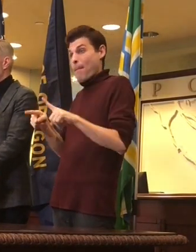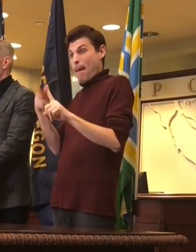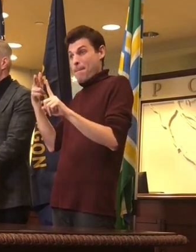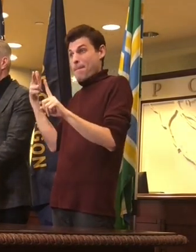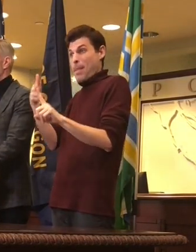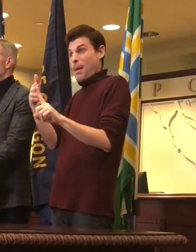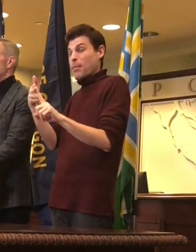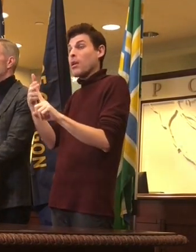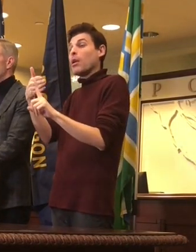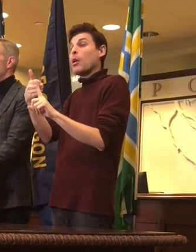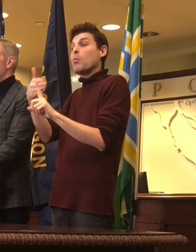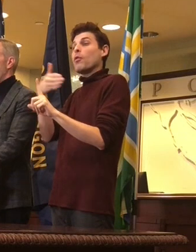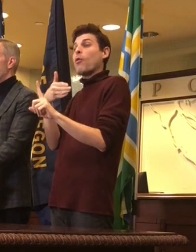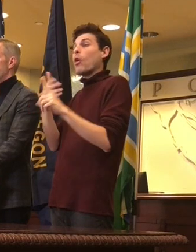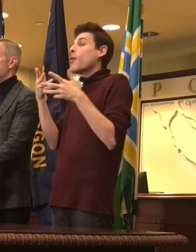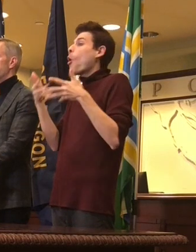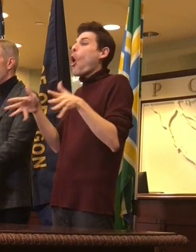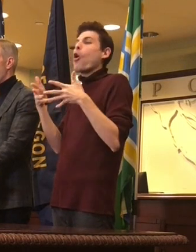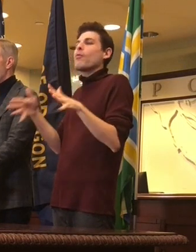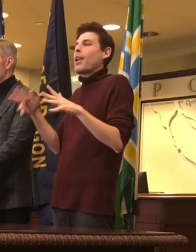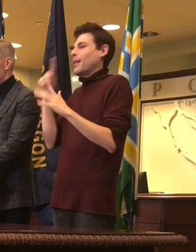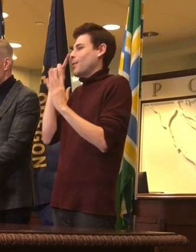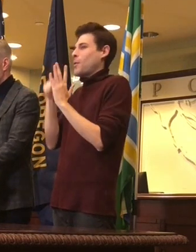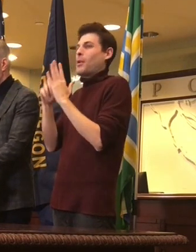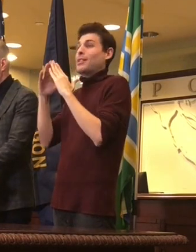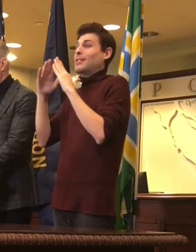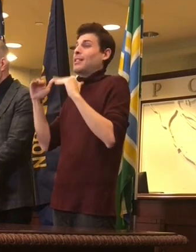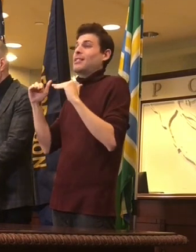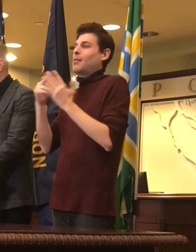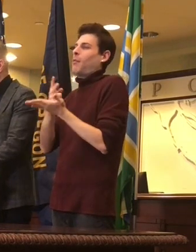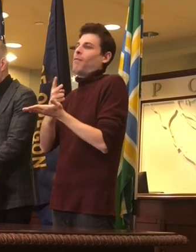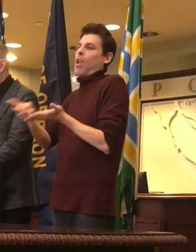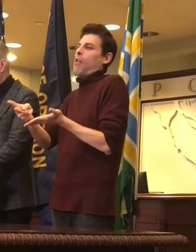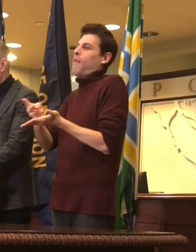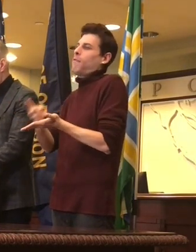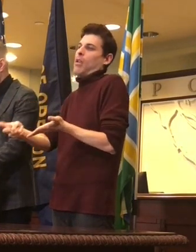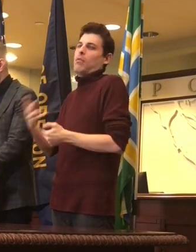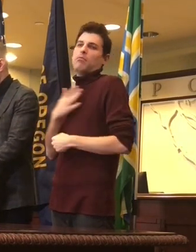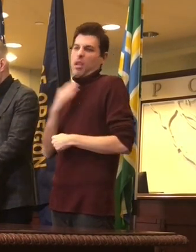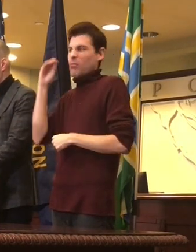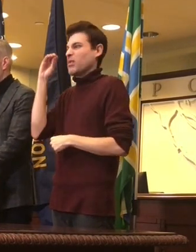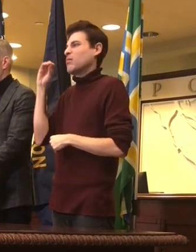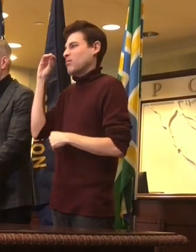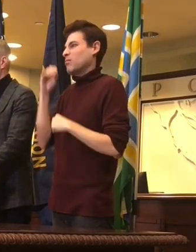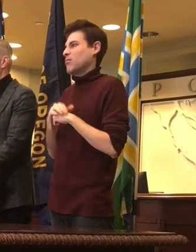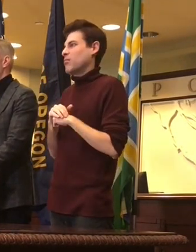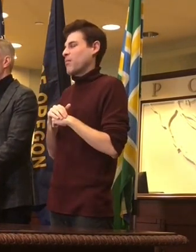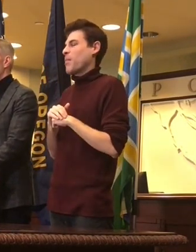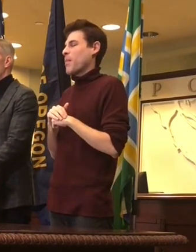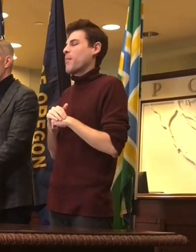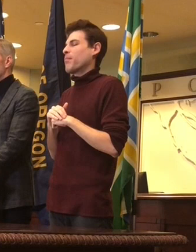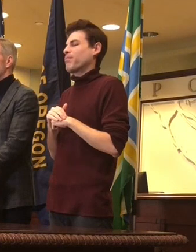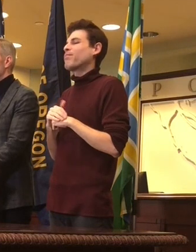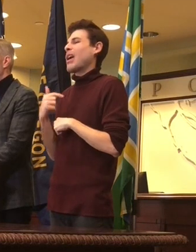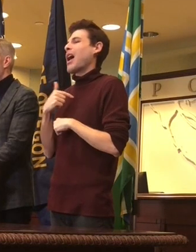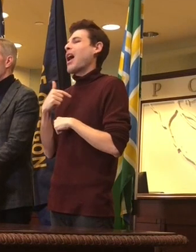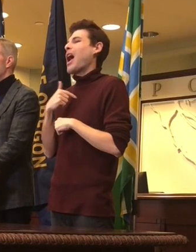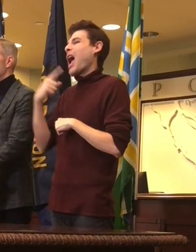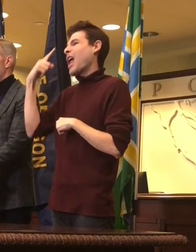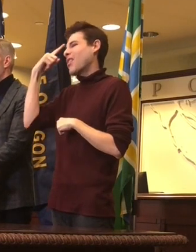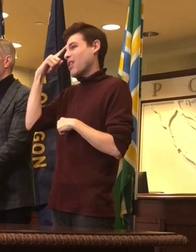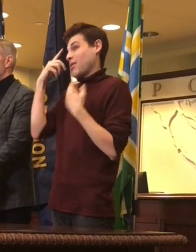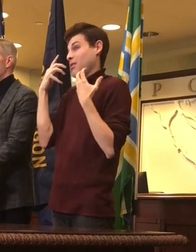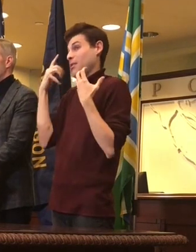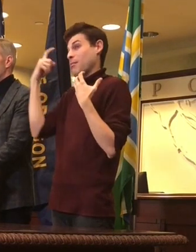been multiple system failures, in my opinion. I feel quite strongly that the mental health system